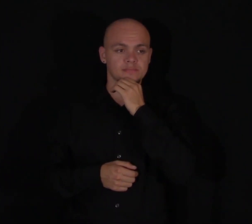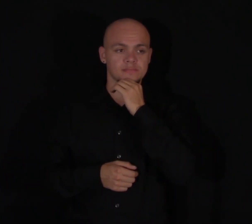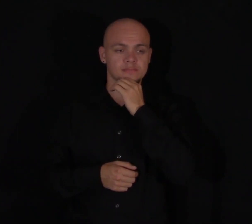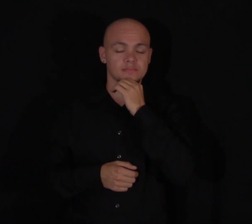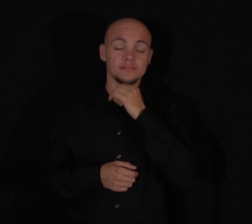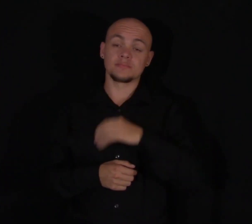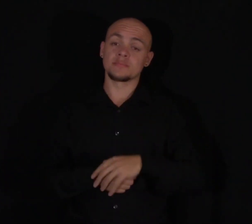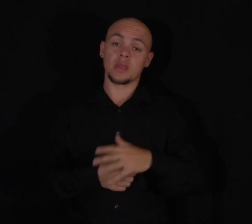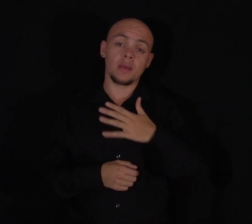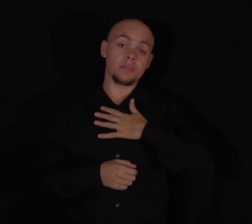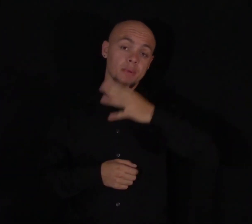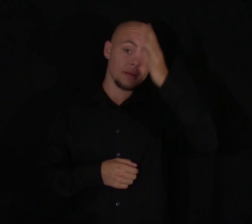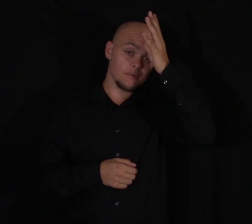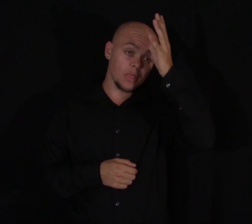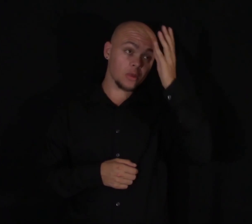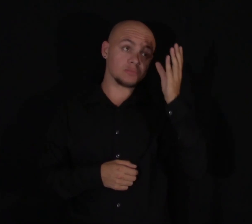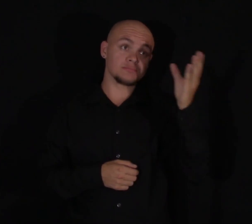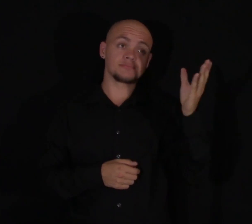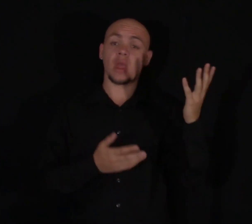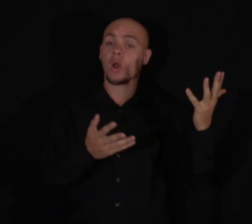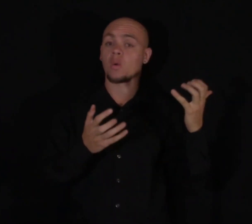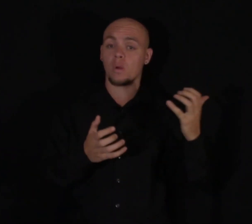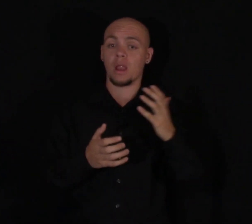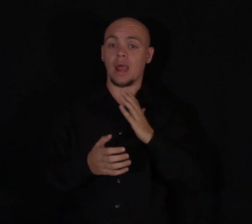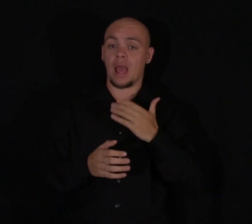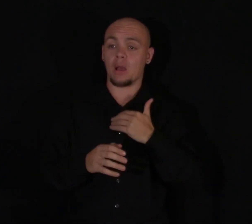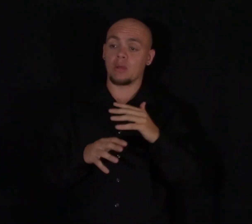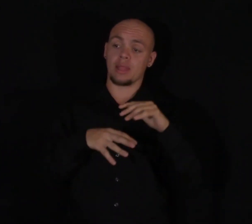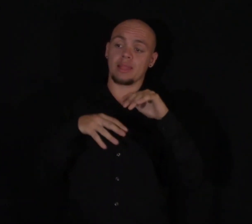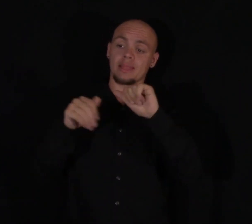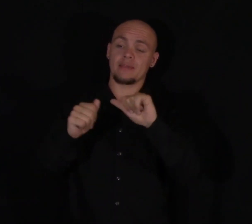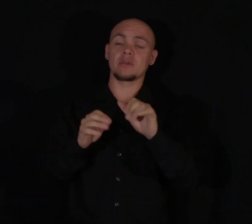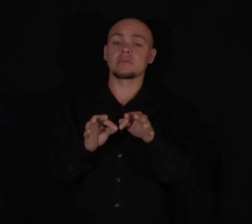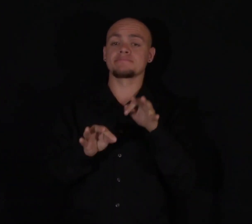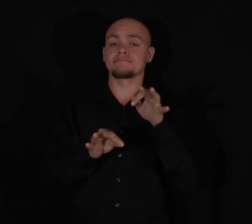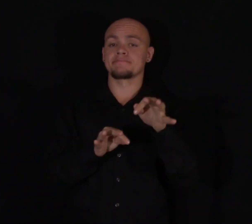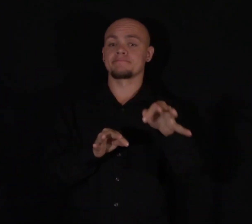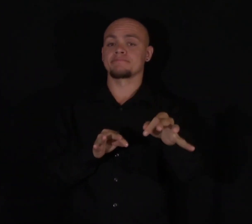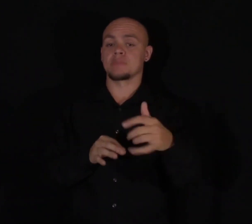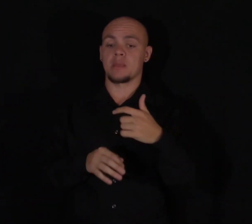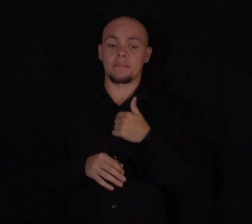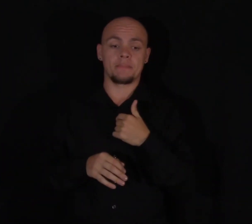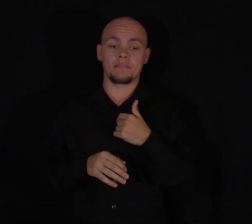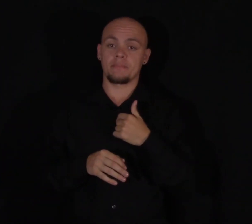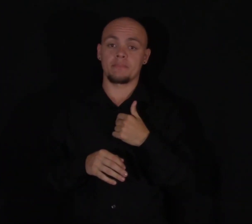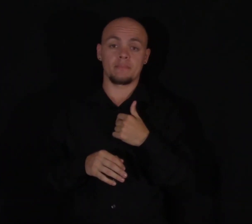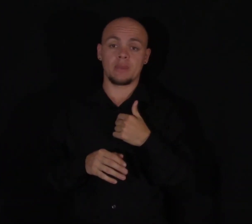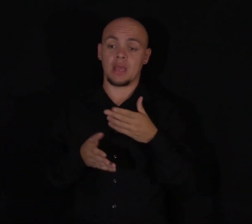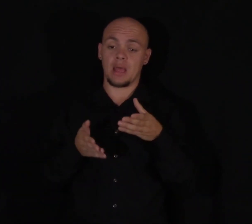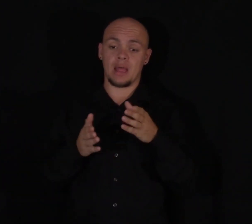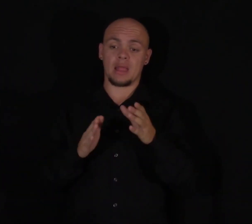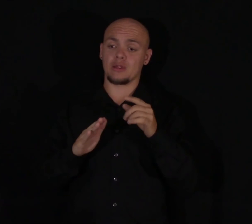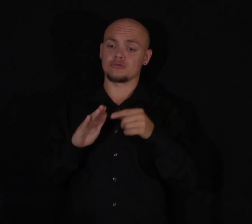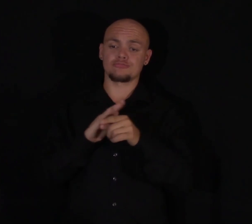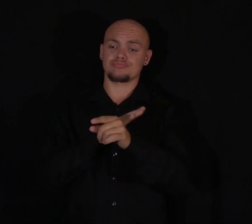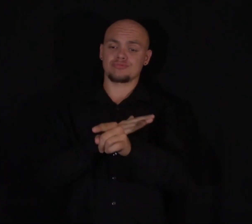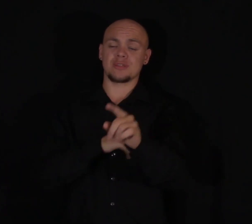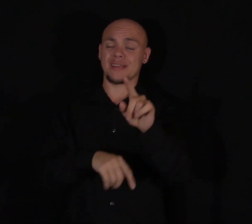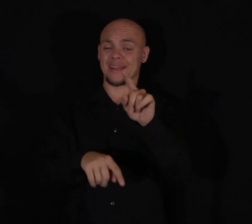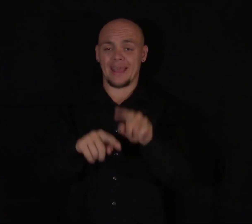father still desired to delay our departure, fearful that I could not sustain the fatigues of a journey, for I was a